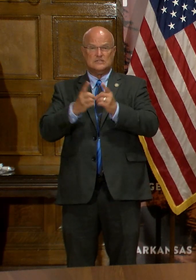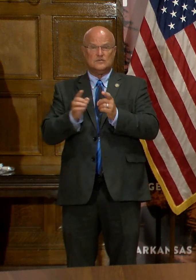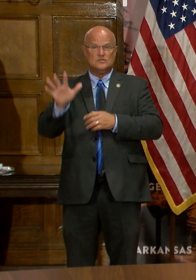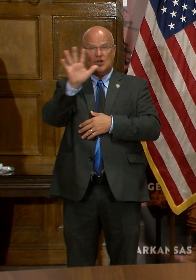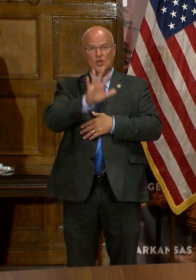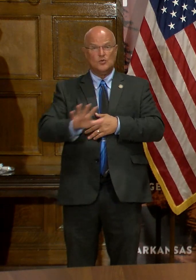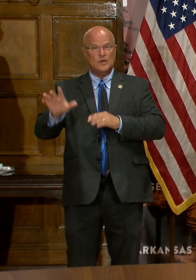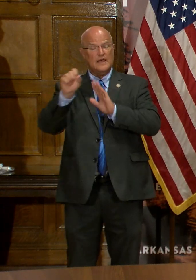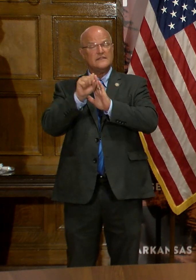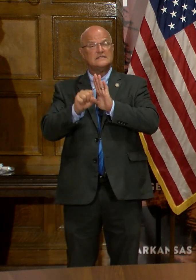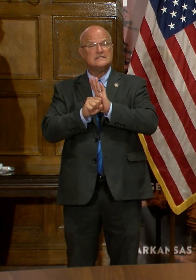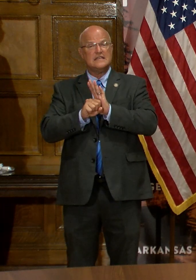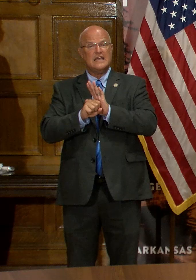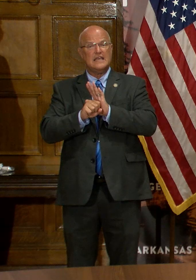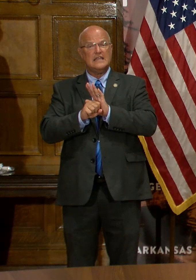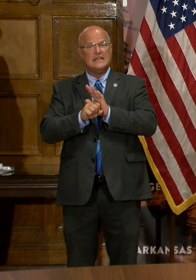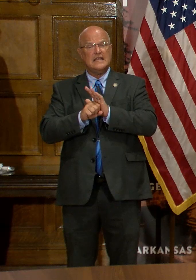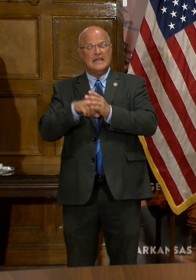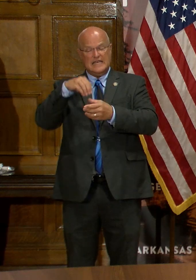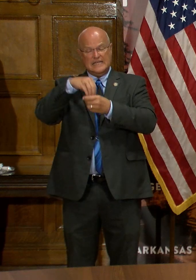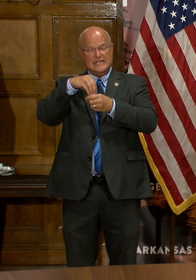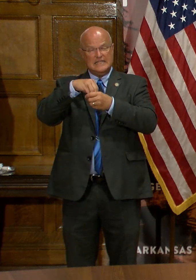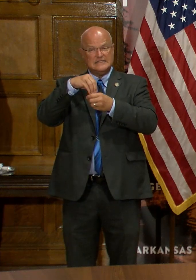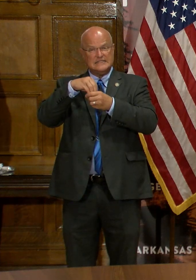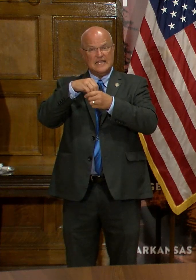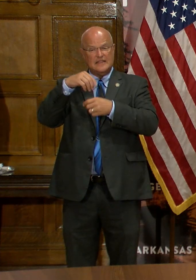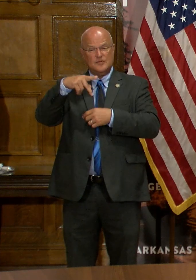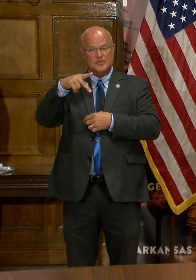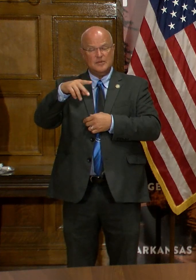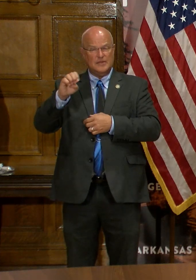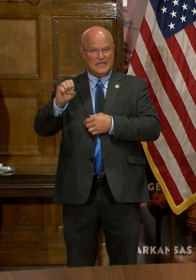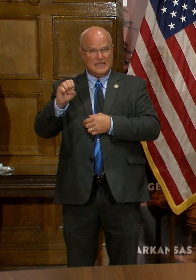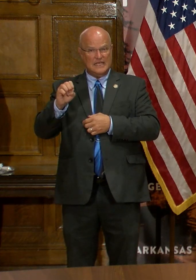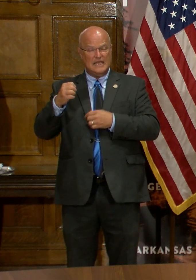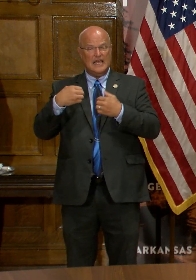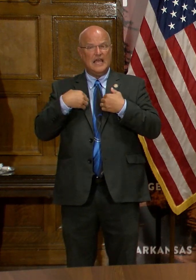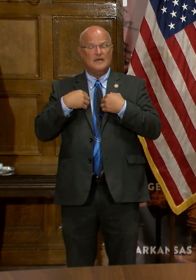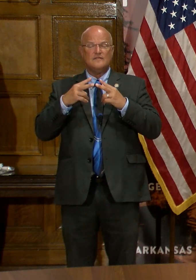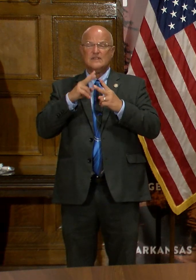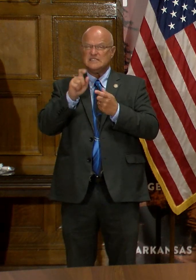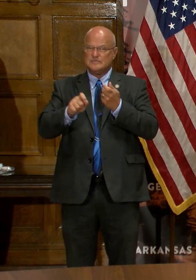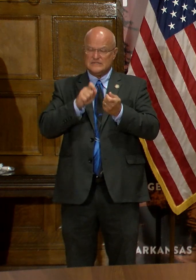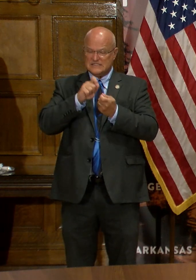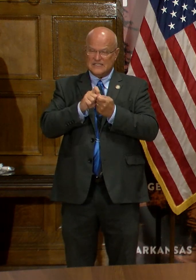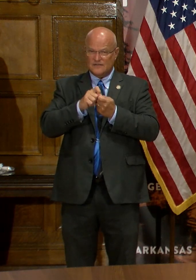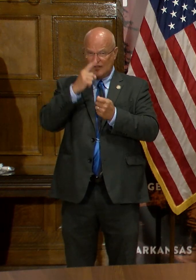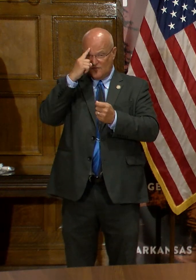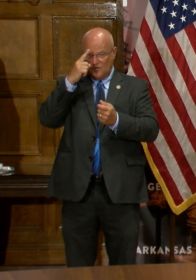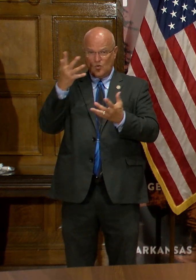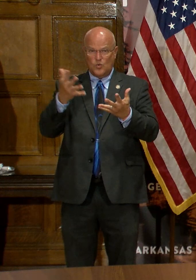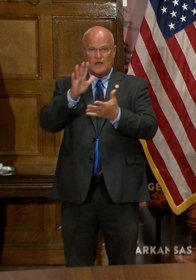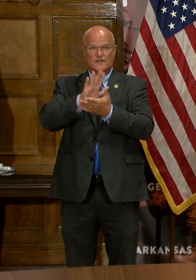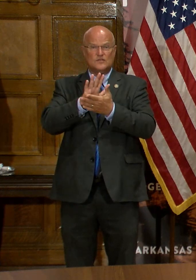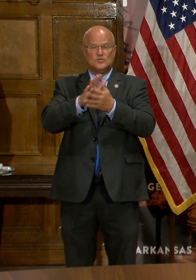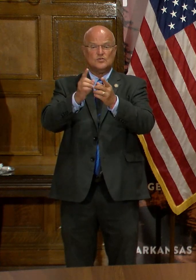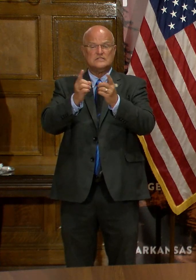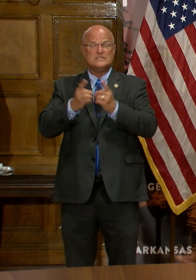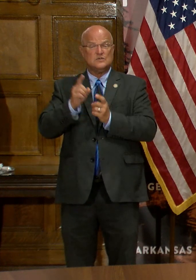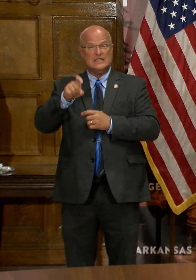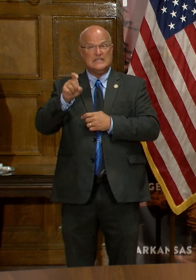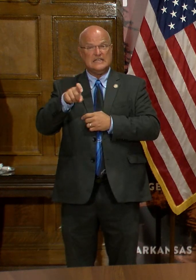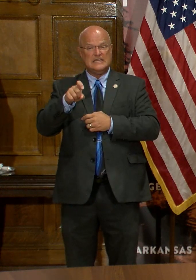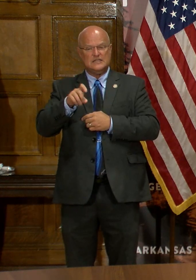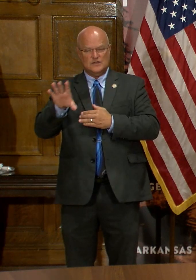state, and the contents of each of these deliveries has been very specific to what the school district has needed